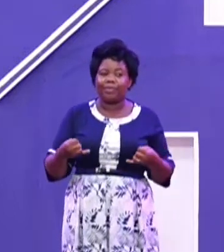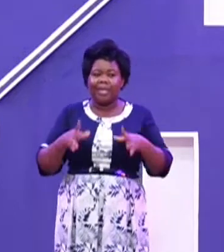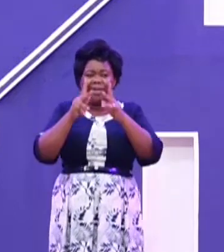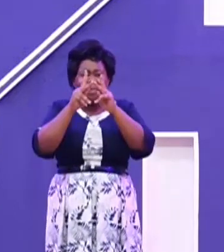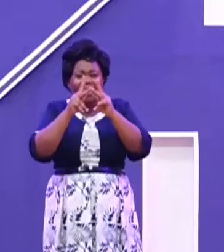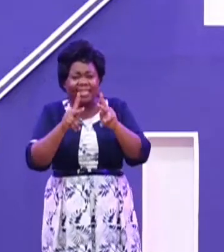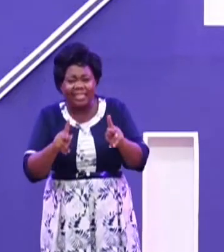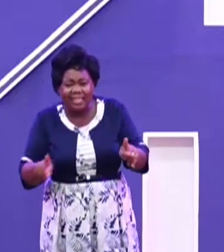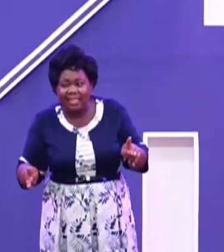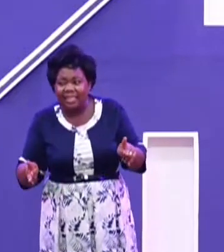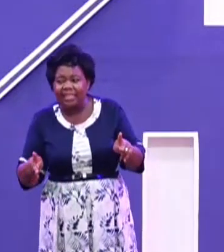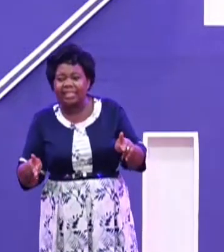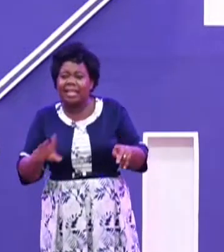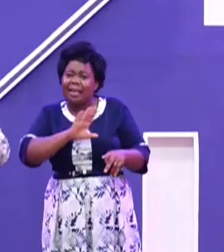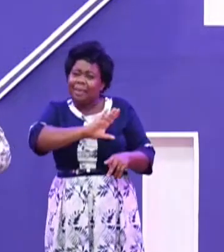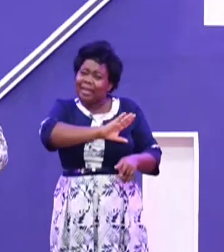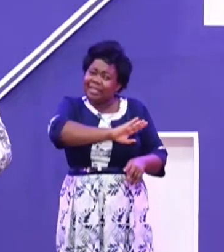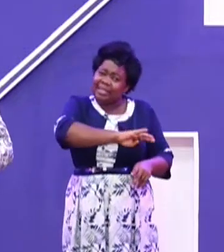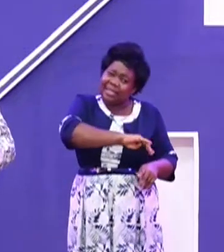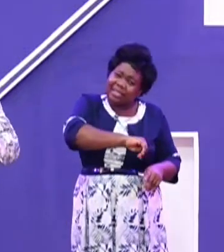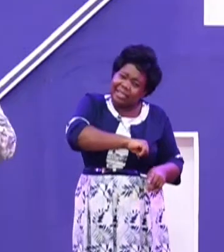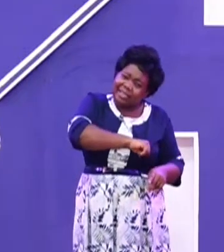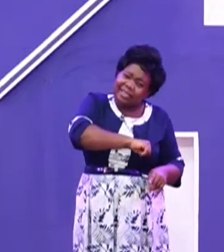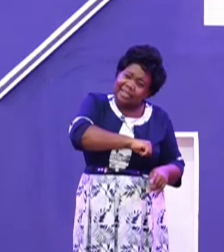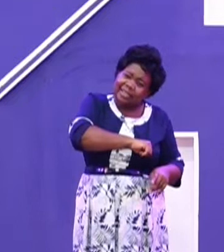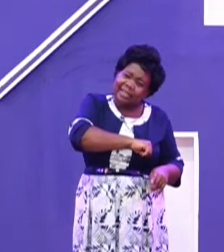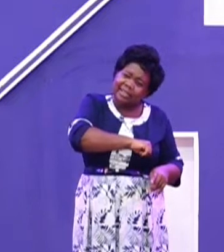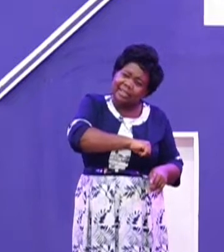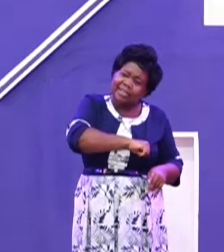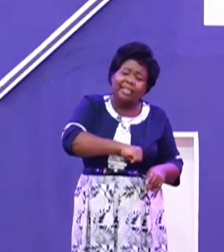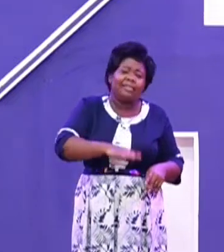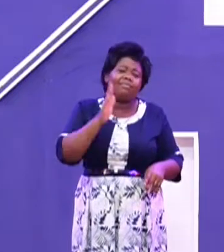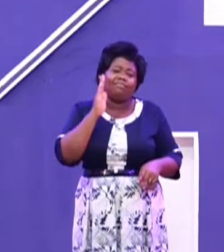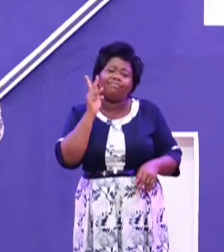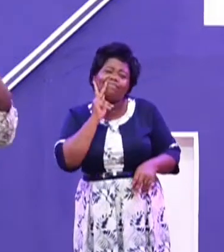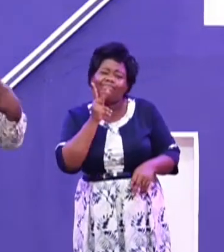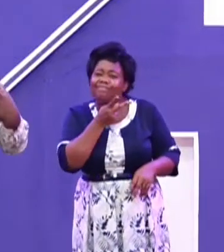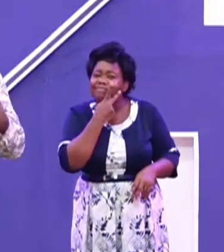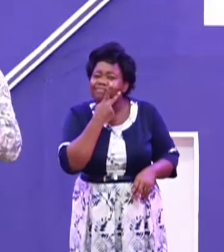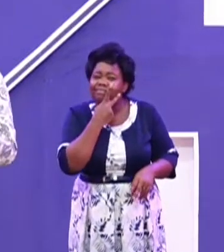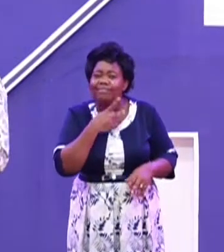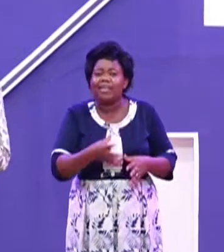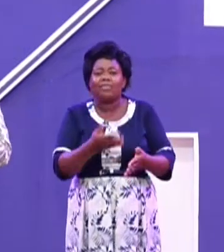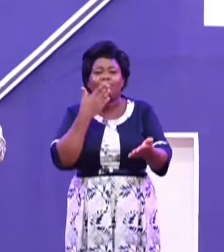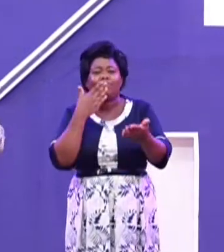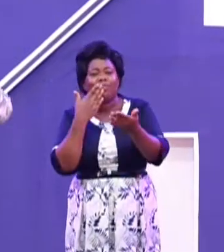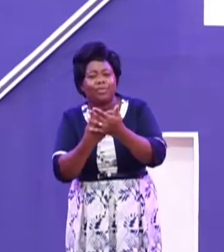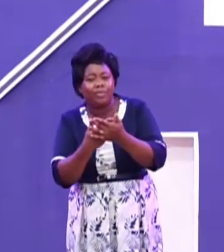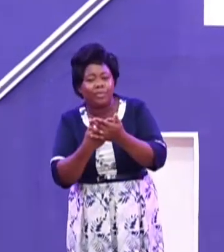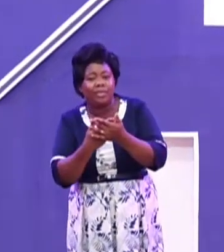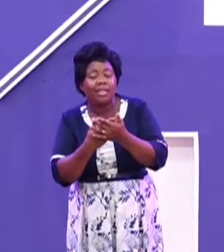Peace. Emirembe. Patience. Okugumiikiriza. Kindness. Ekisa. Goodness.